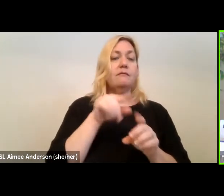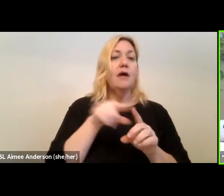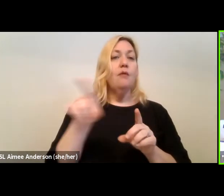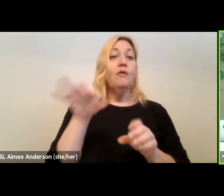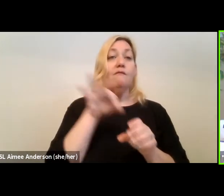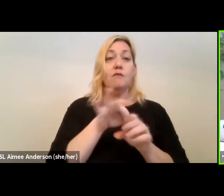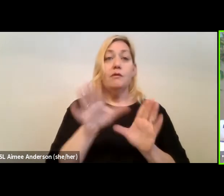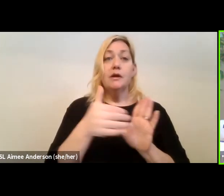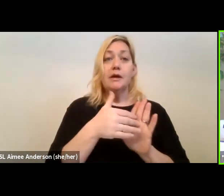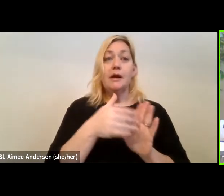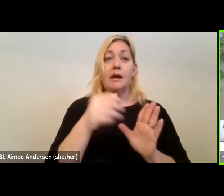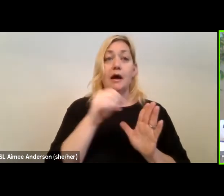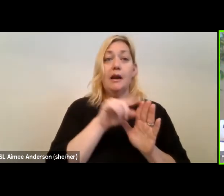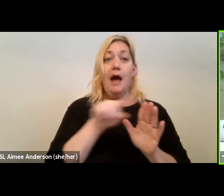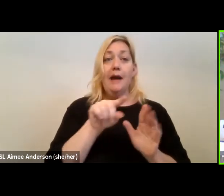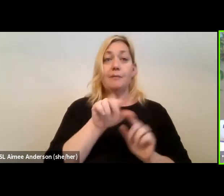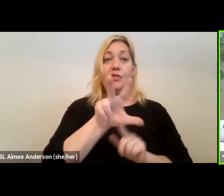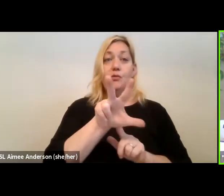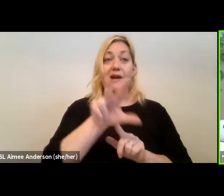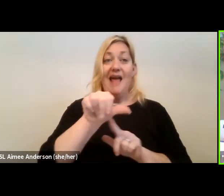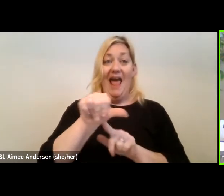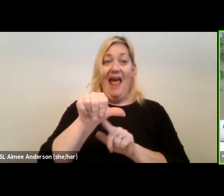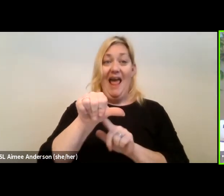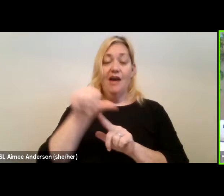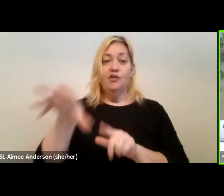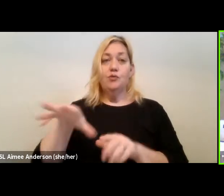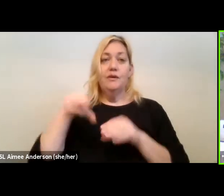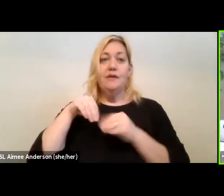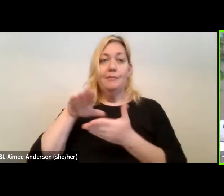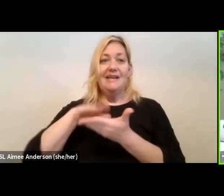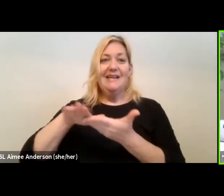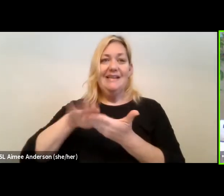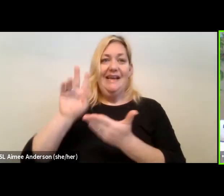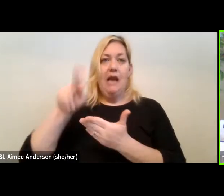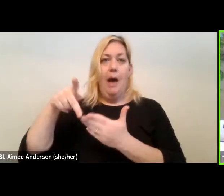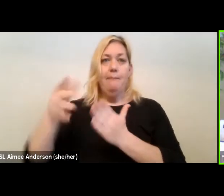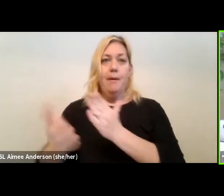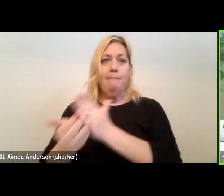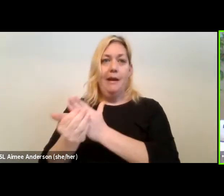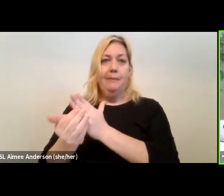item 3A to adopt the cleanup amendment